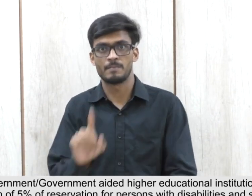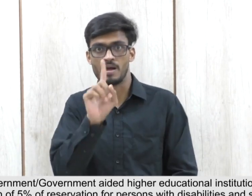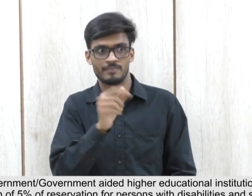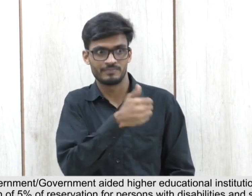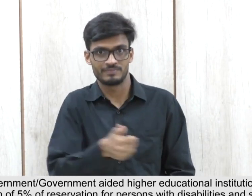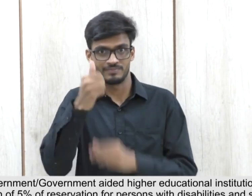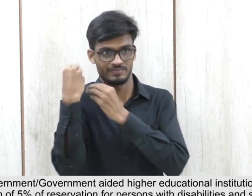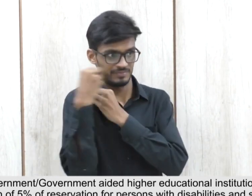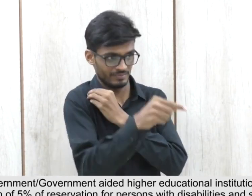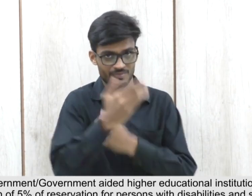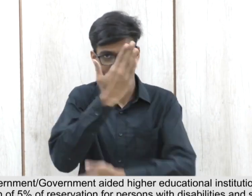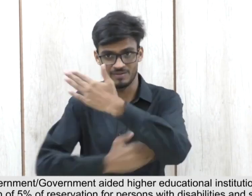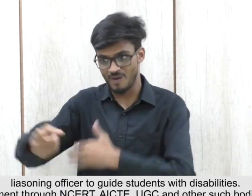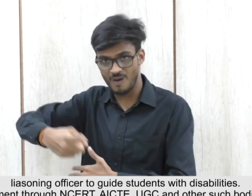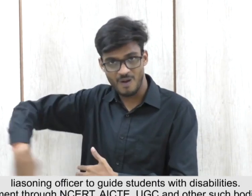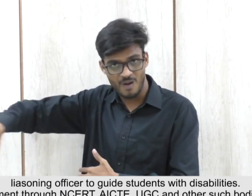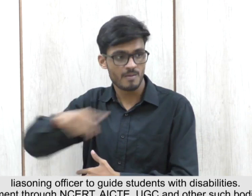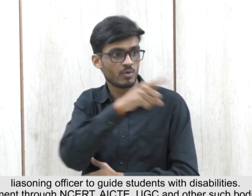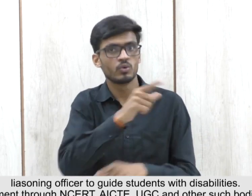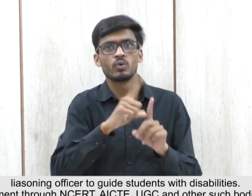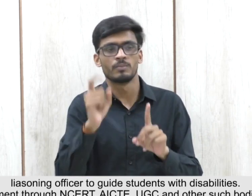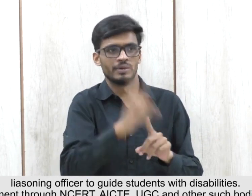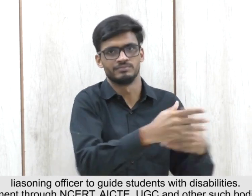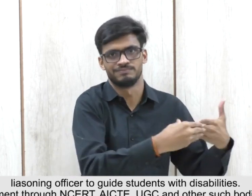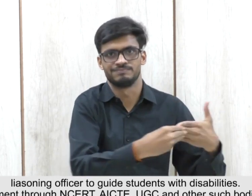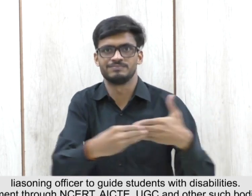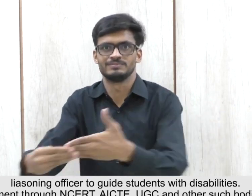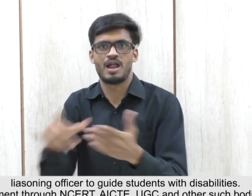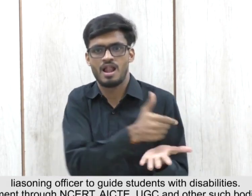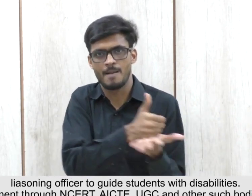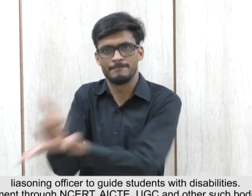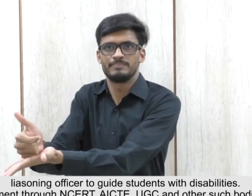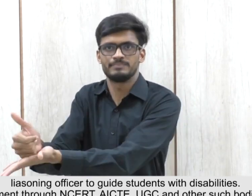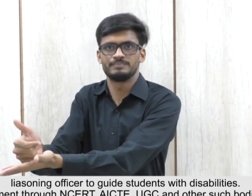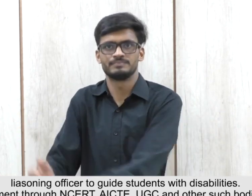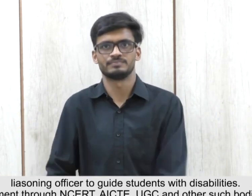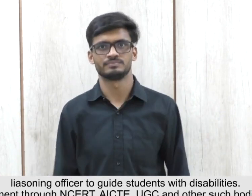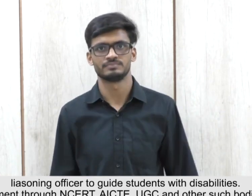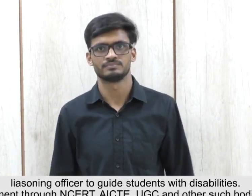with disabilities and should have a liaising officer to guide students with disabilities.